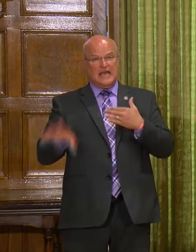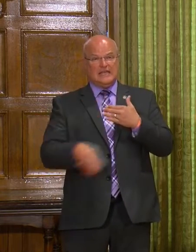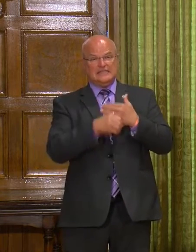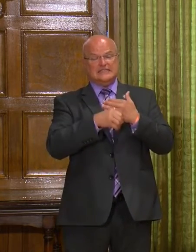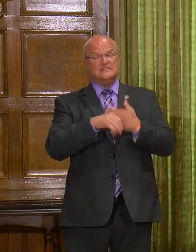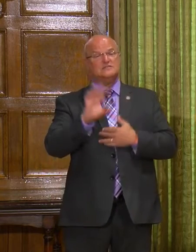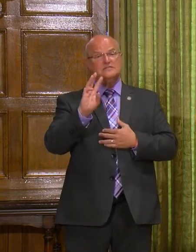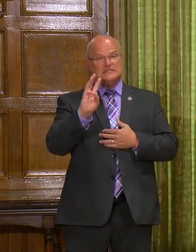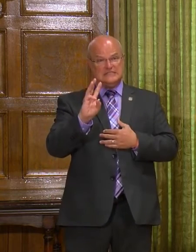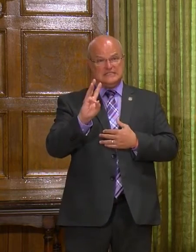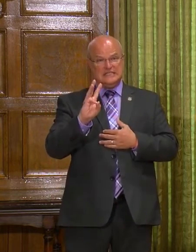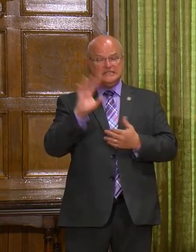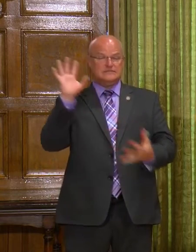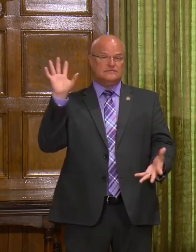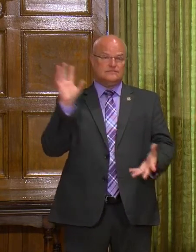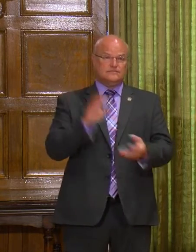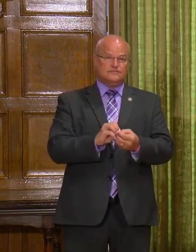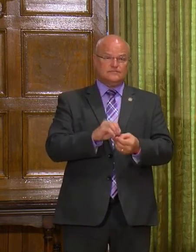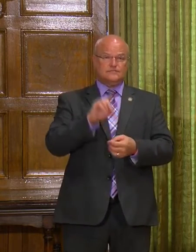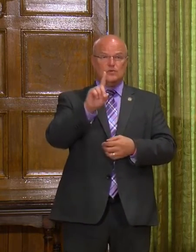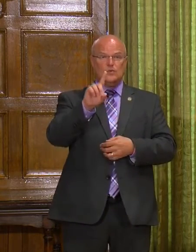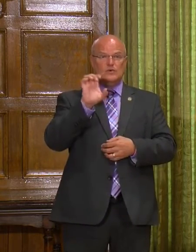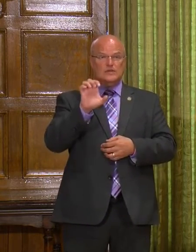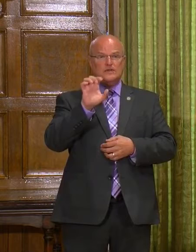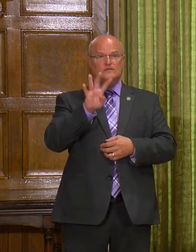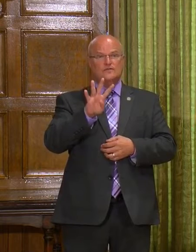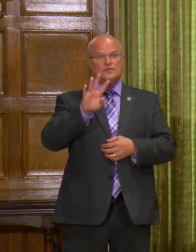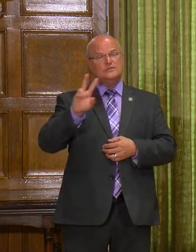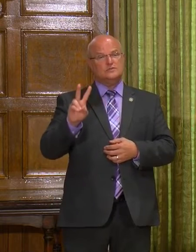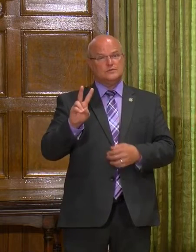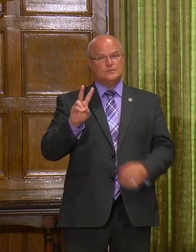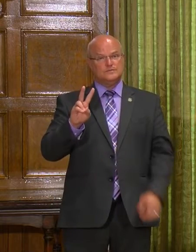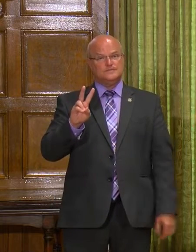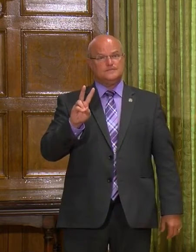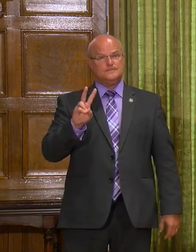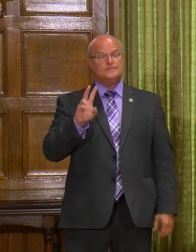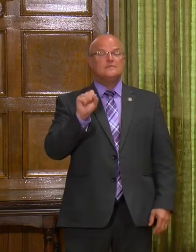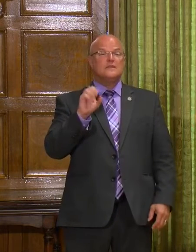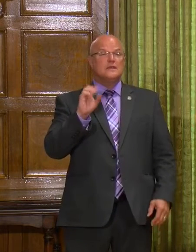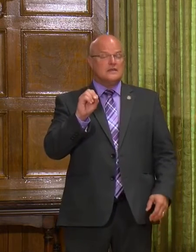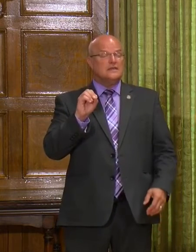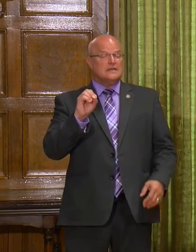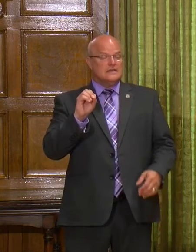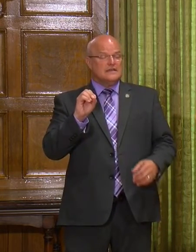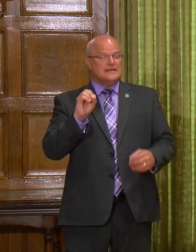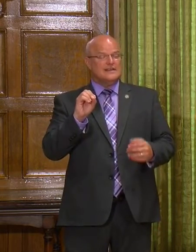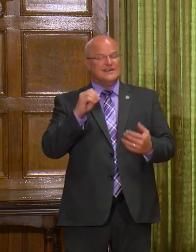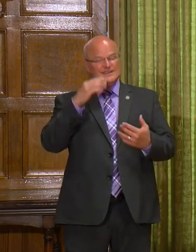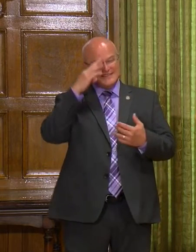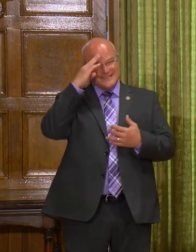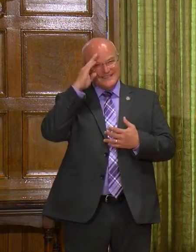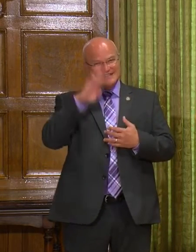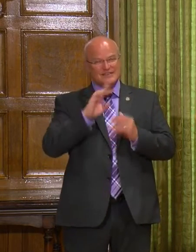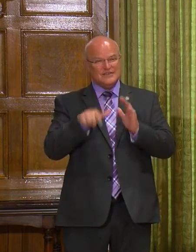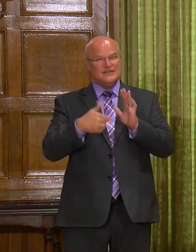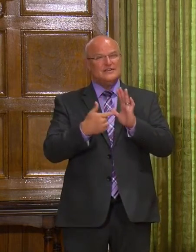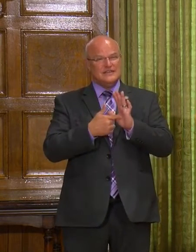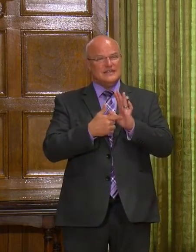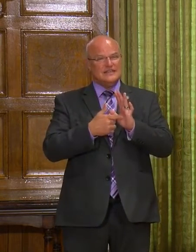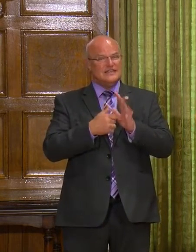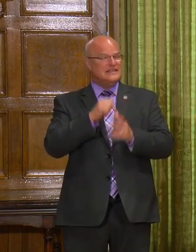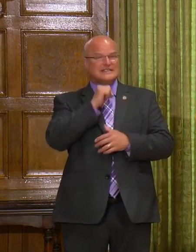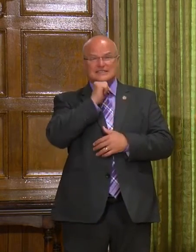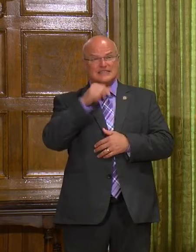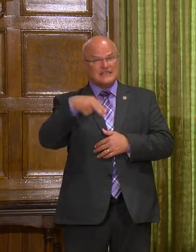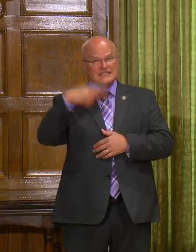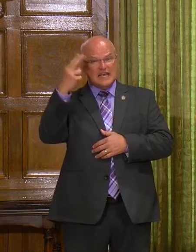additional 6 that brings the total to 142. And so you can see that this is not as